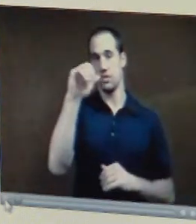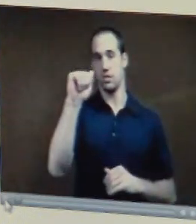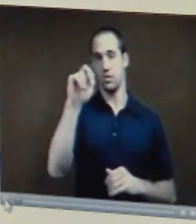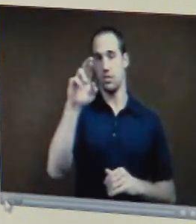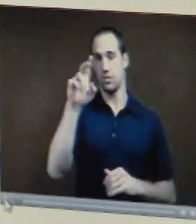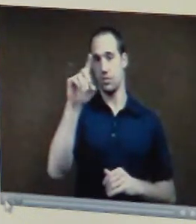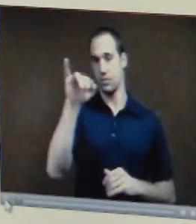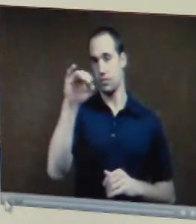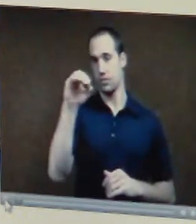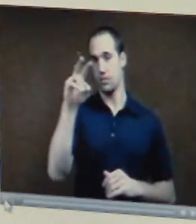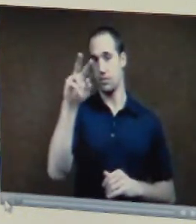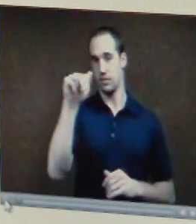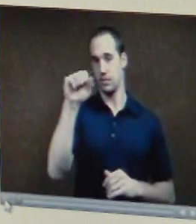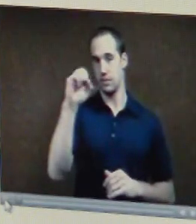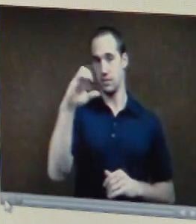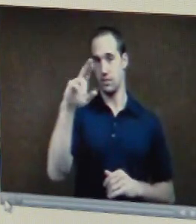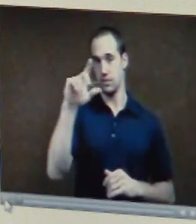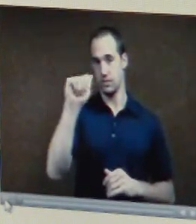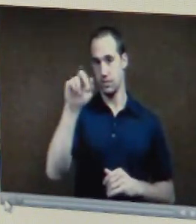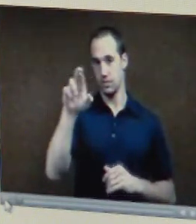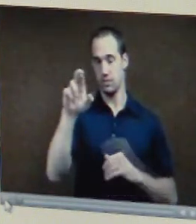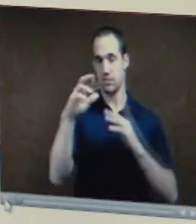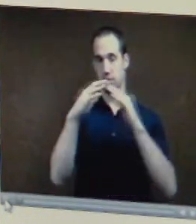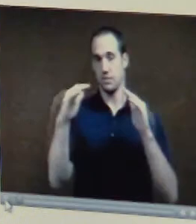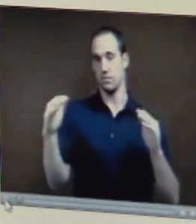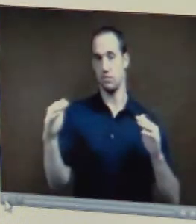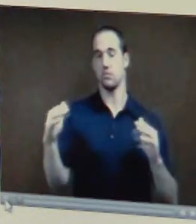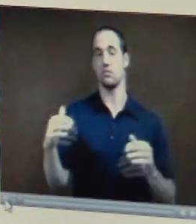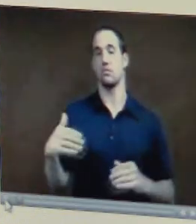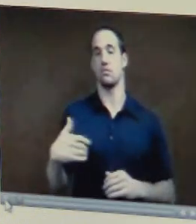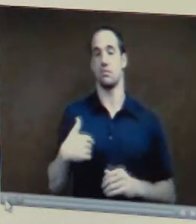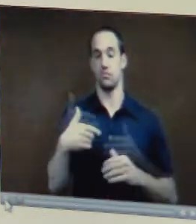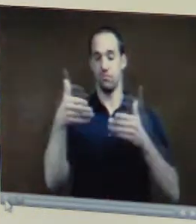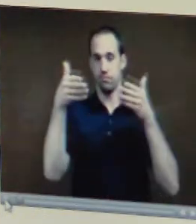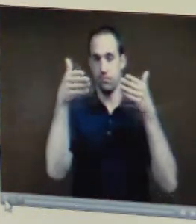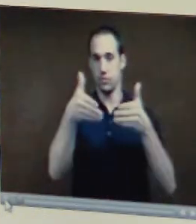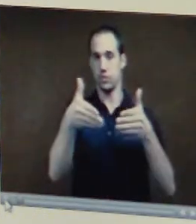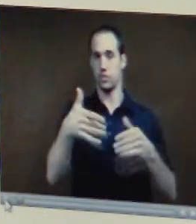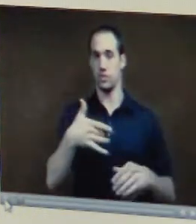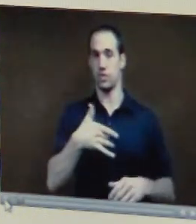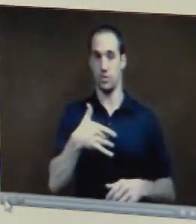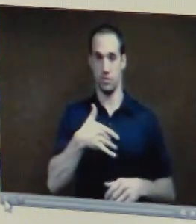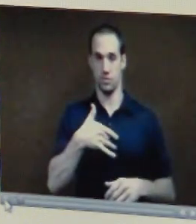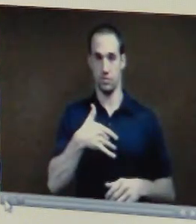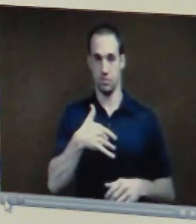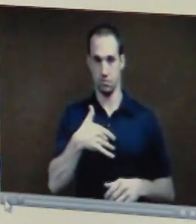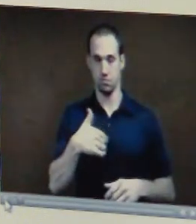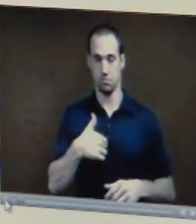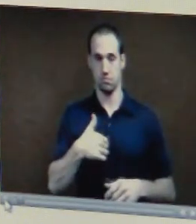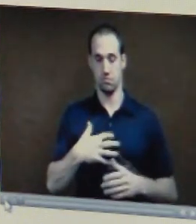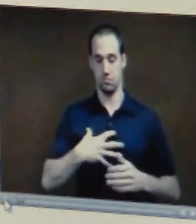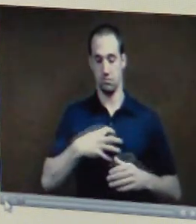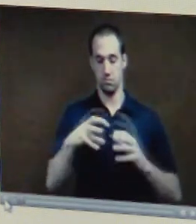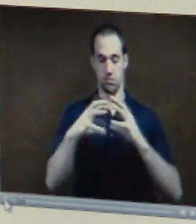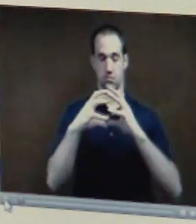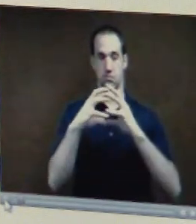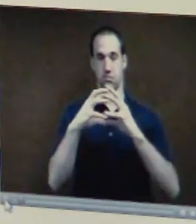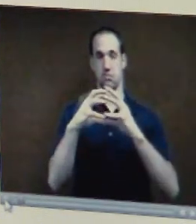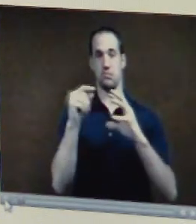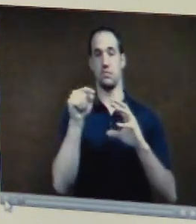Today I'm going to talk to you about the cardiovascular system, and we're really going to focus on the